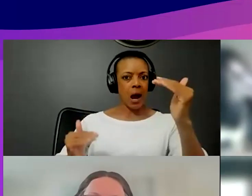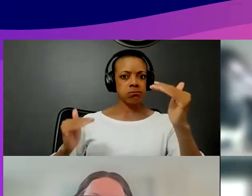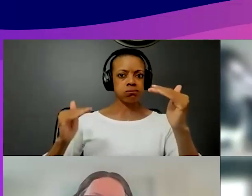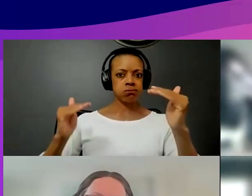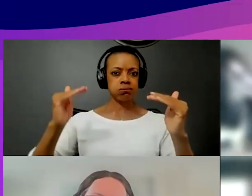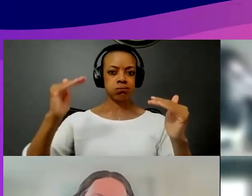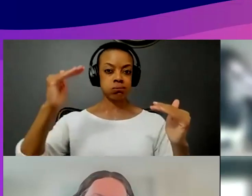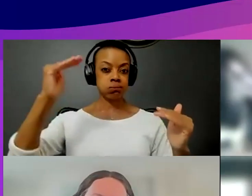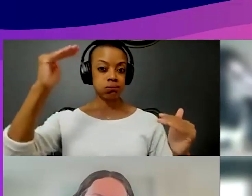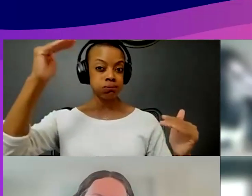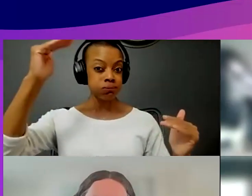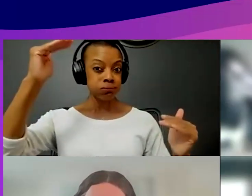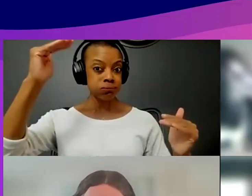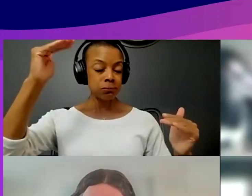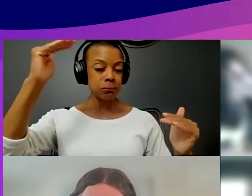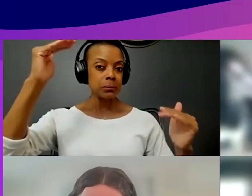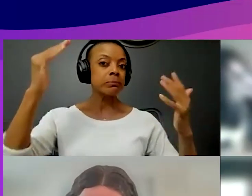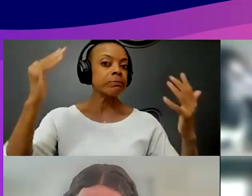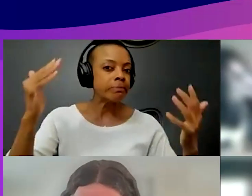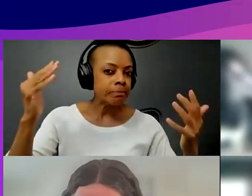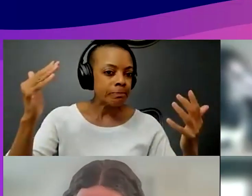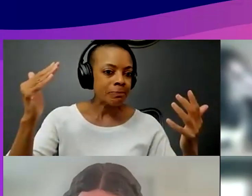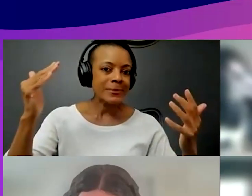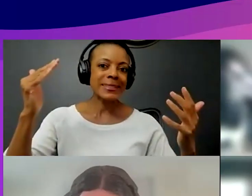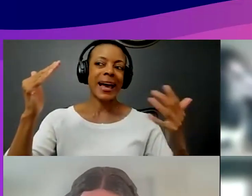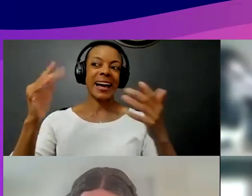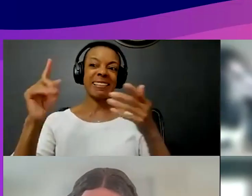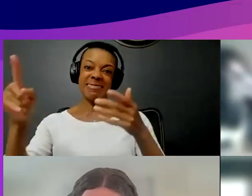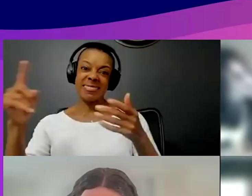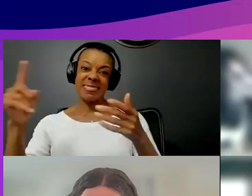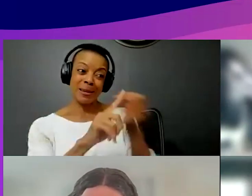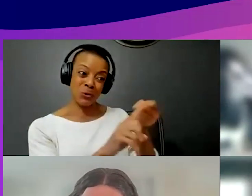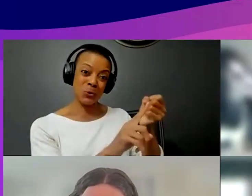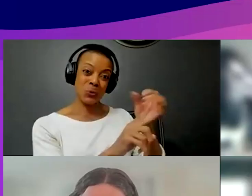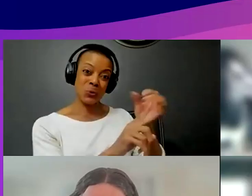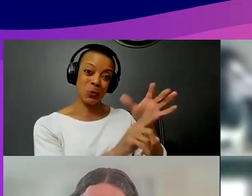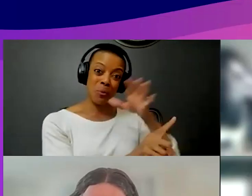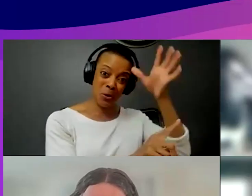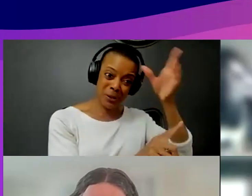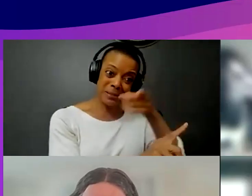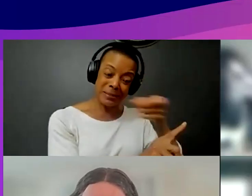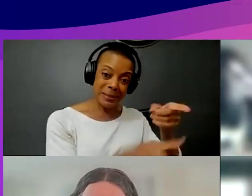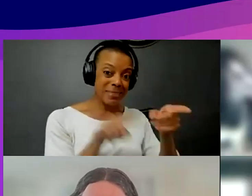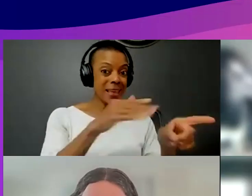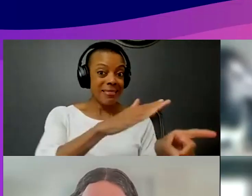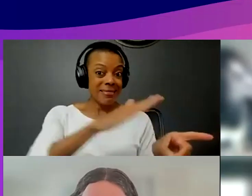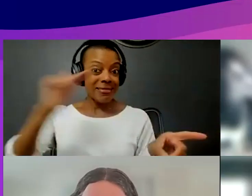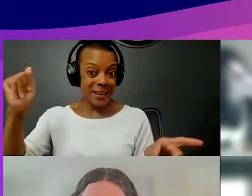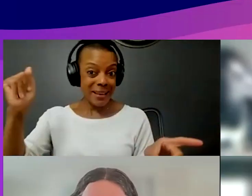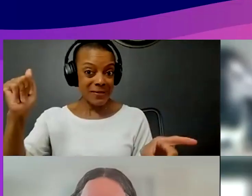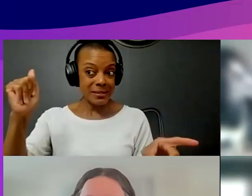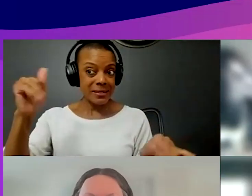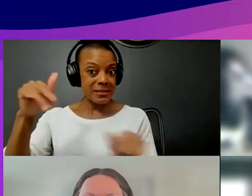And maybe that child had escaped, but now, or kind of escaped in the sense that they'd left that abusive and now they're kind of back in